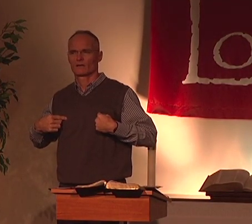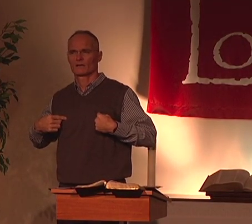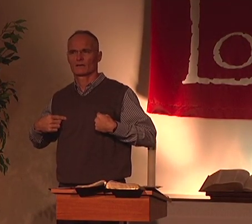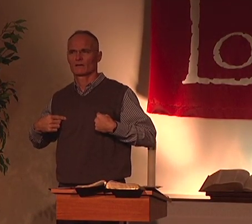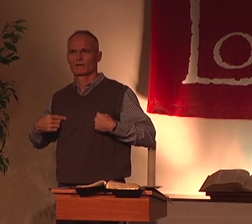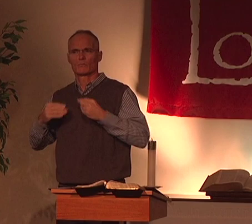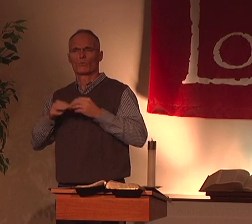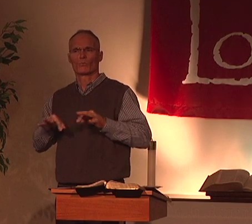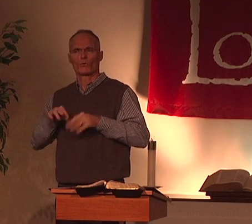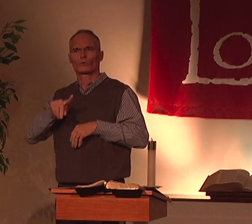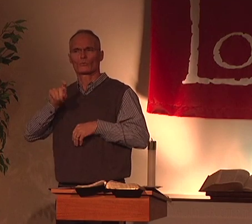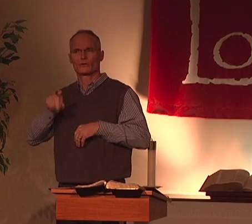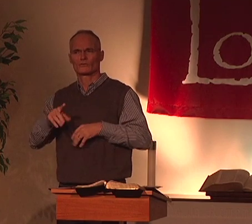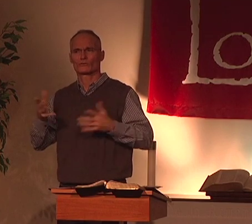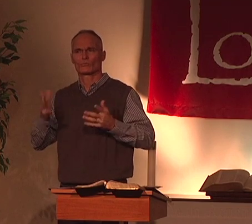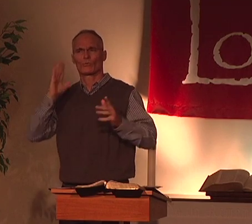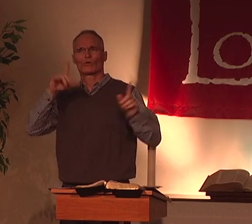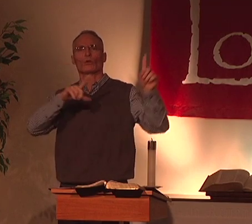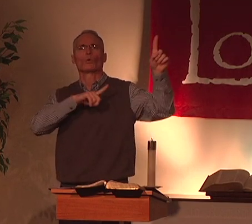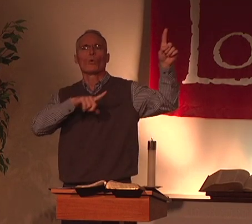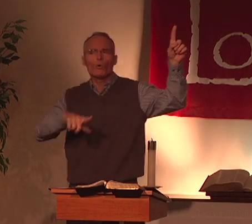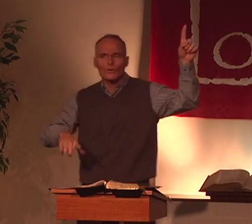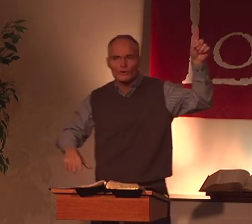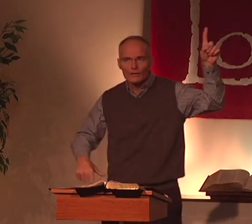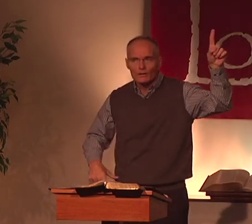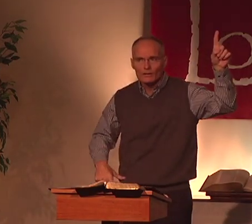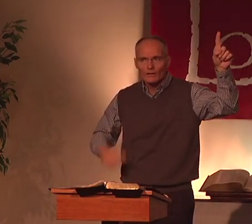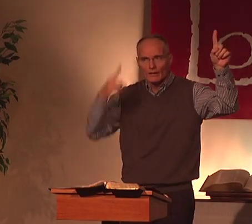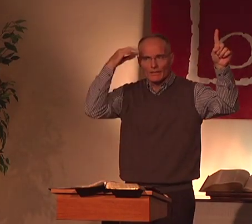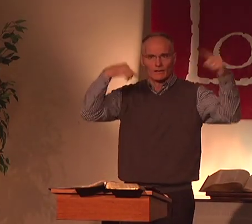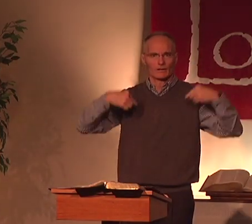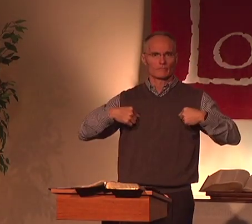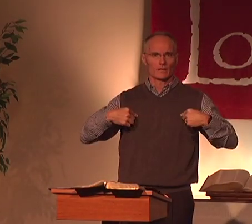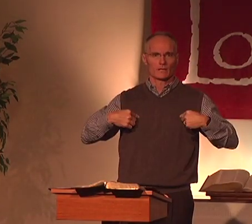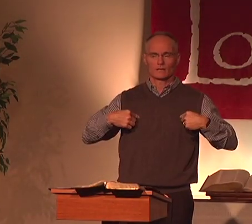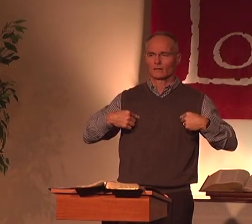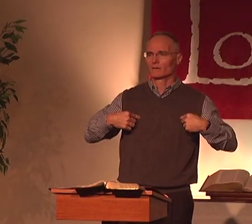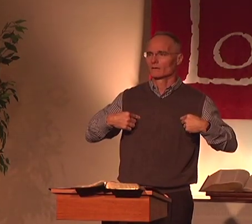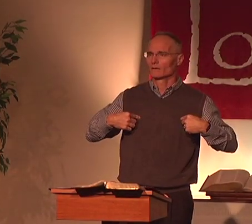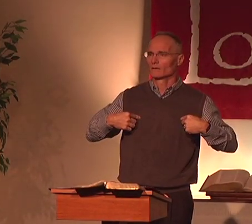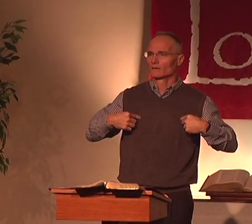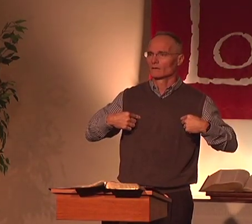No There's a more Important question here And that is What would the Lord Think of me